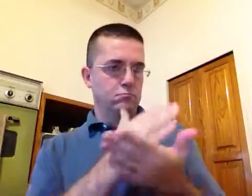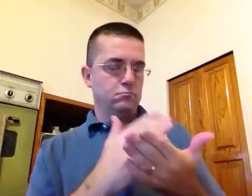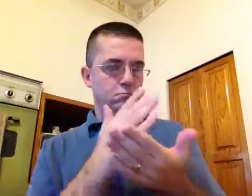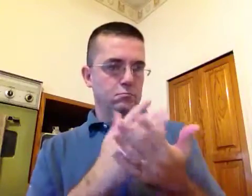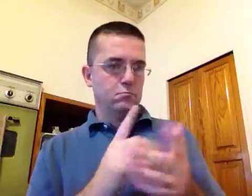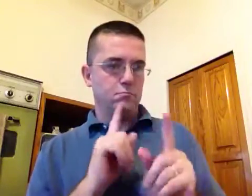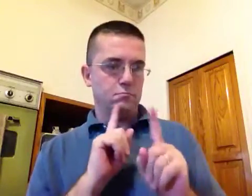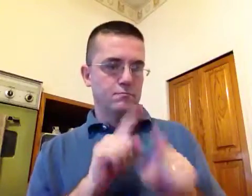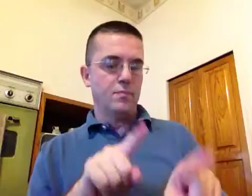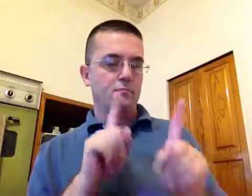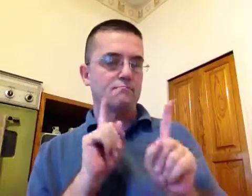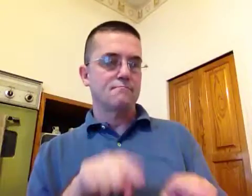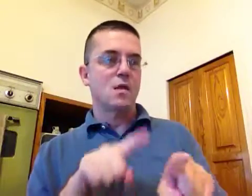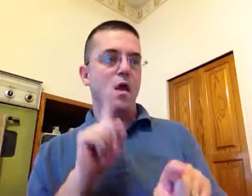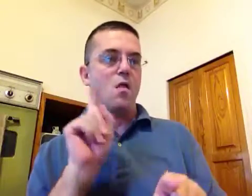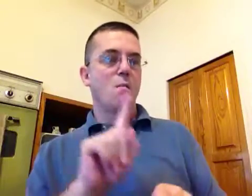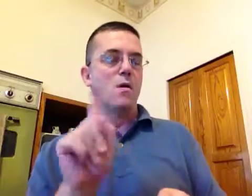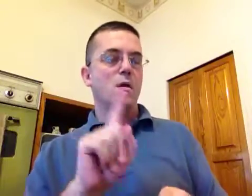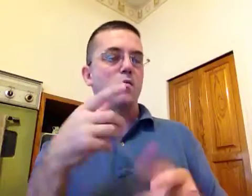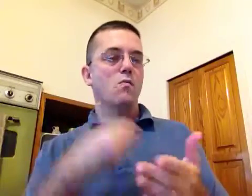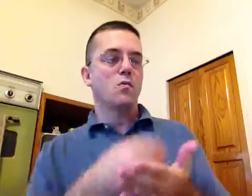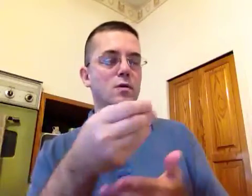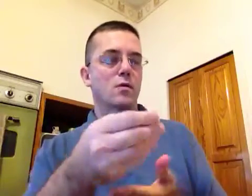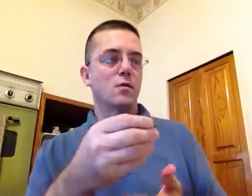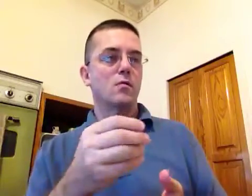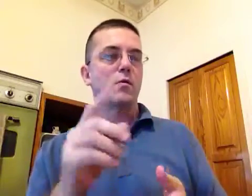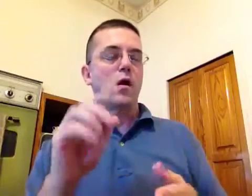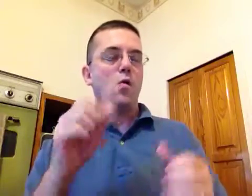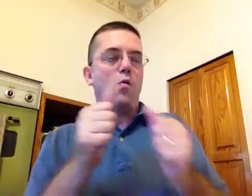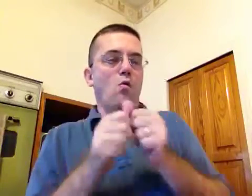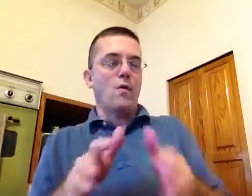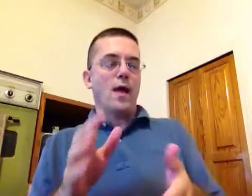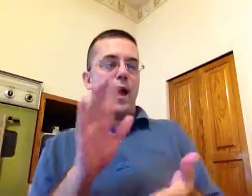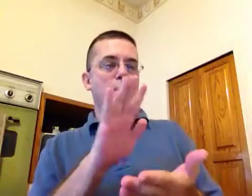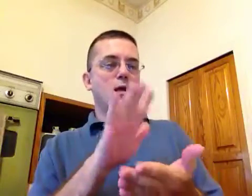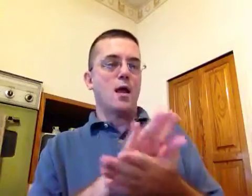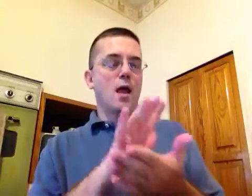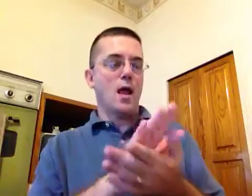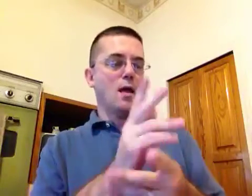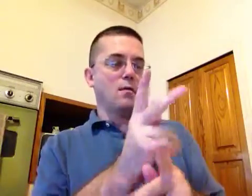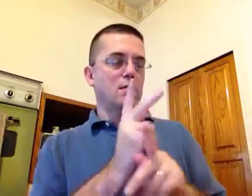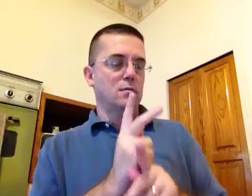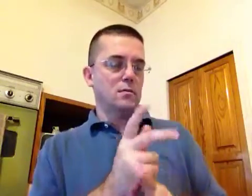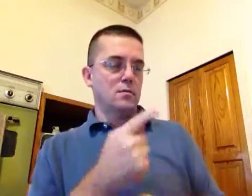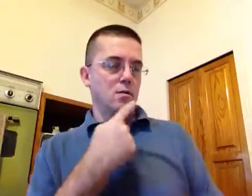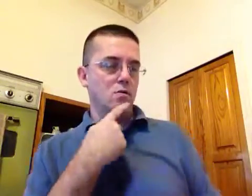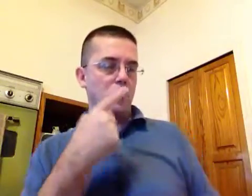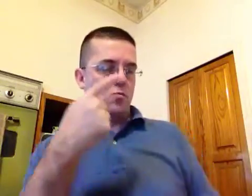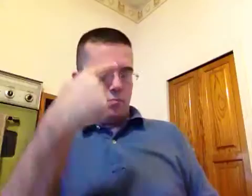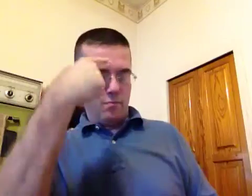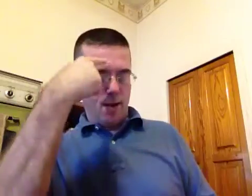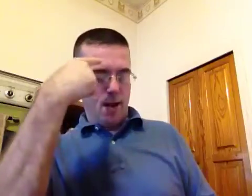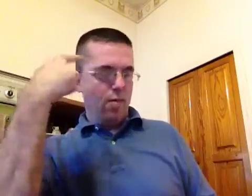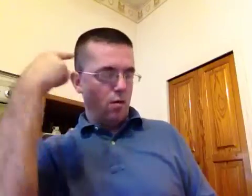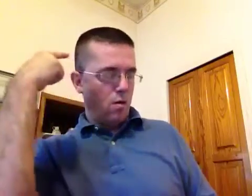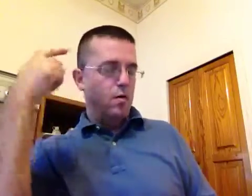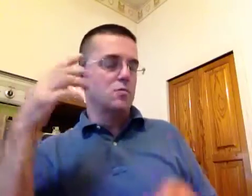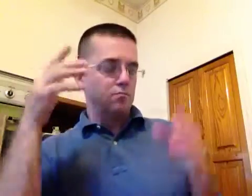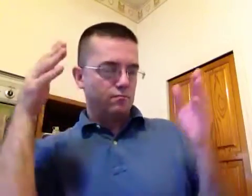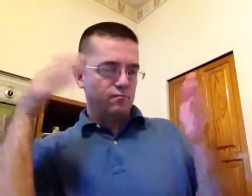loan debt, you're going to save more to put the money back. You're going to learn pretty quickly that I'm going to focus first to knock out all debts